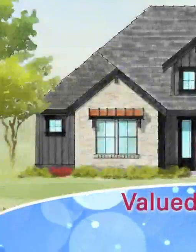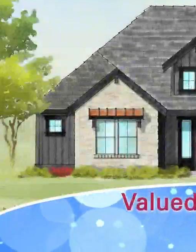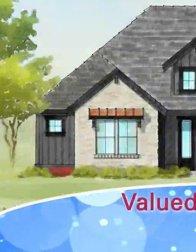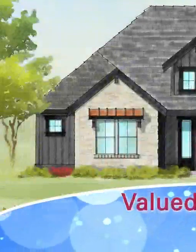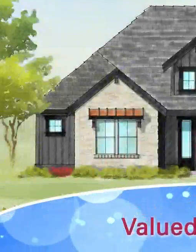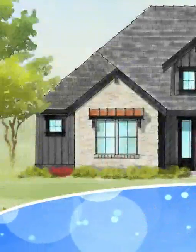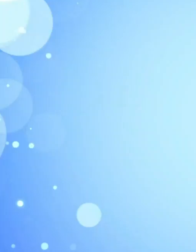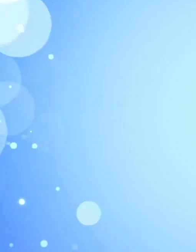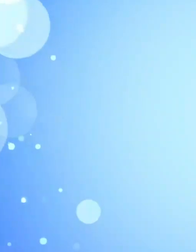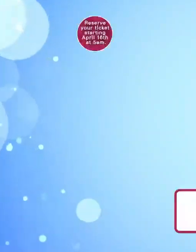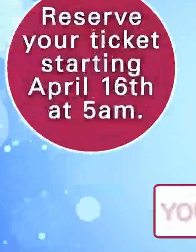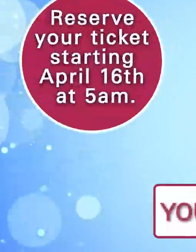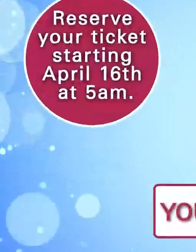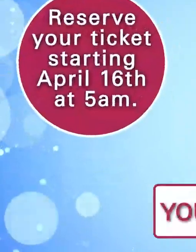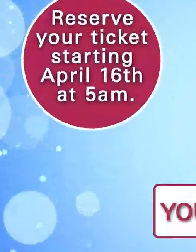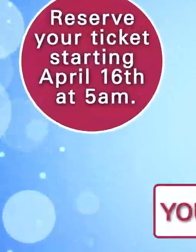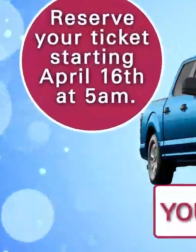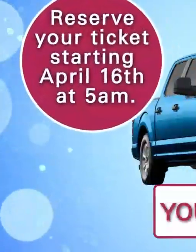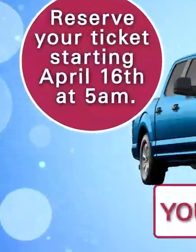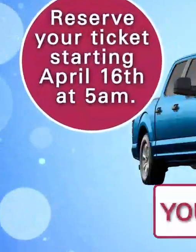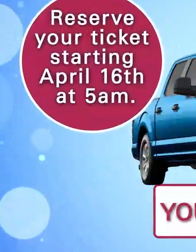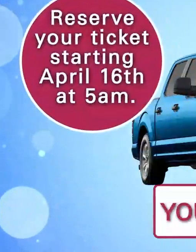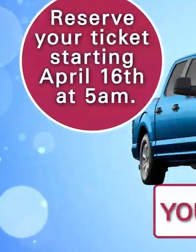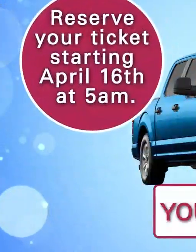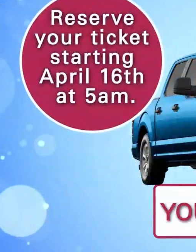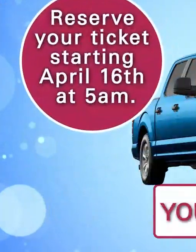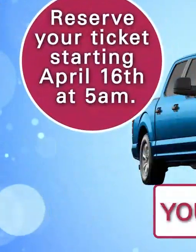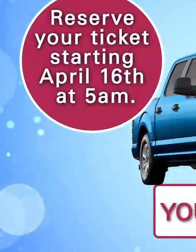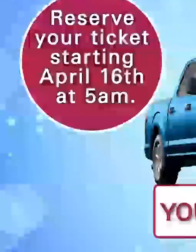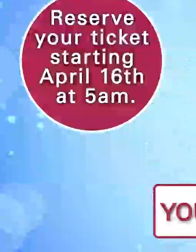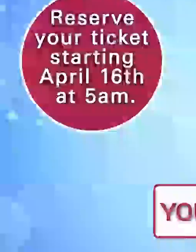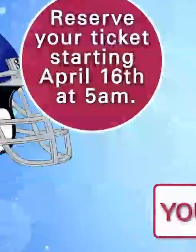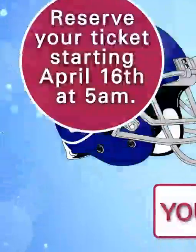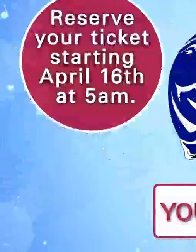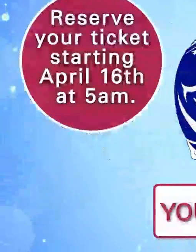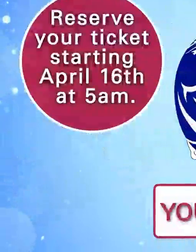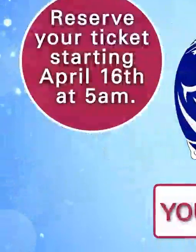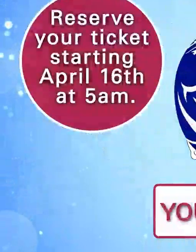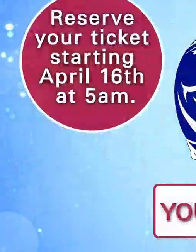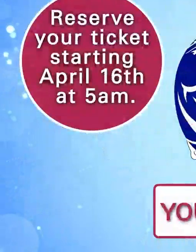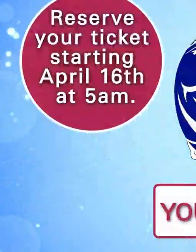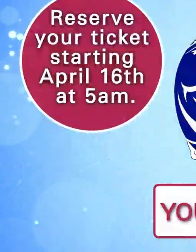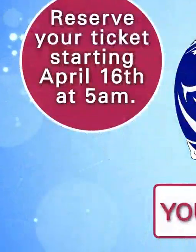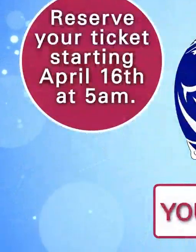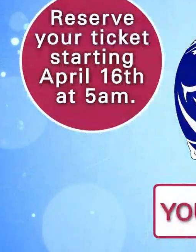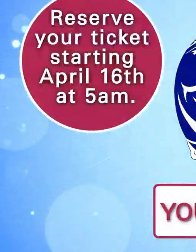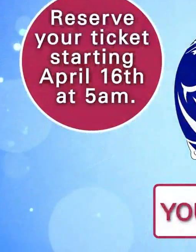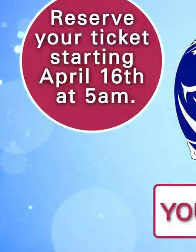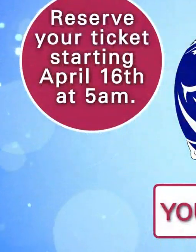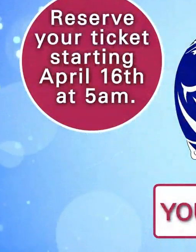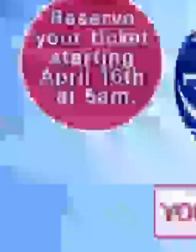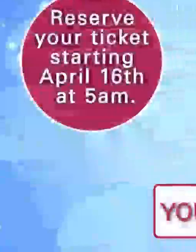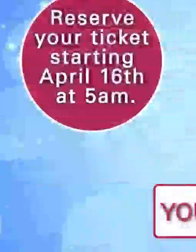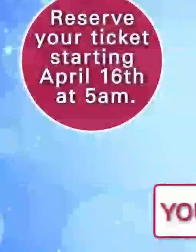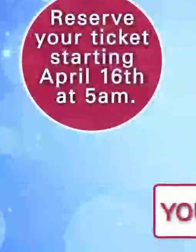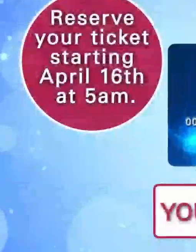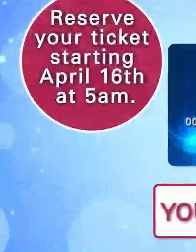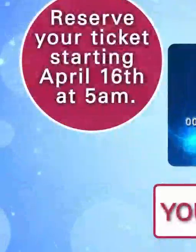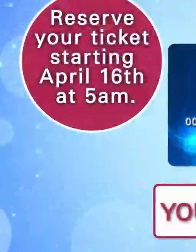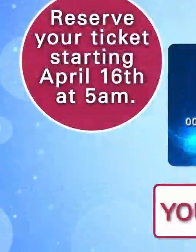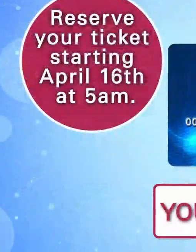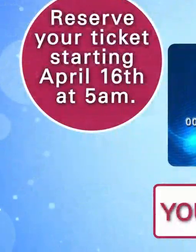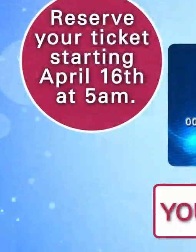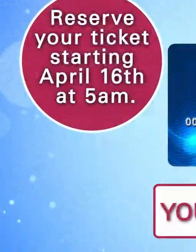Building Company. Reserve early and you could win a new Ford F-150, 4 club seats to a BSU football game, or a